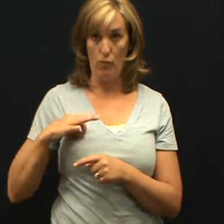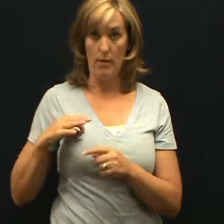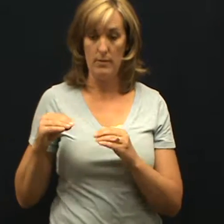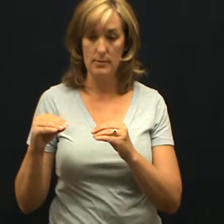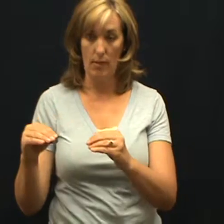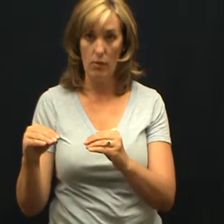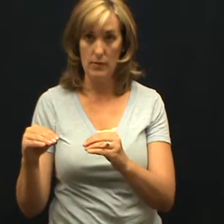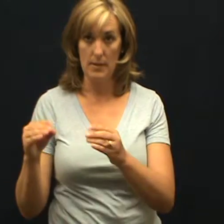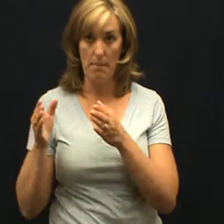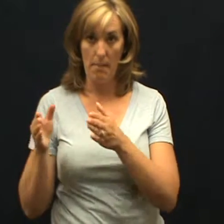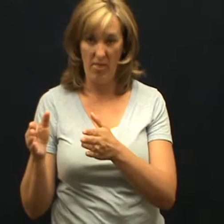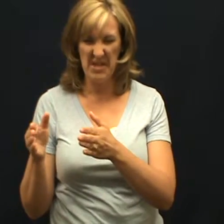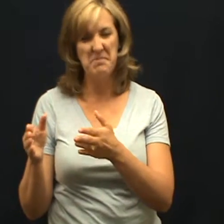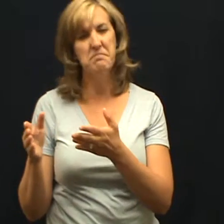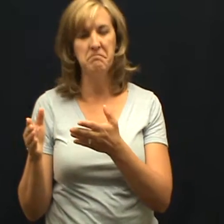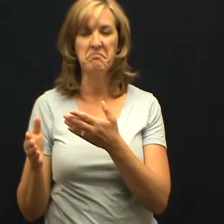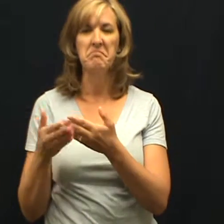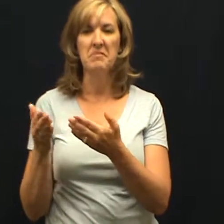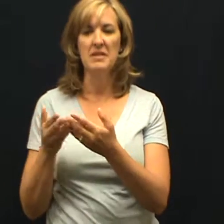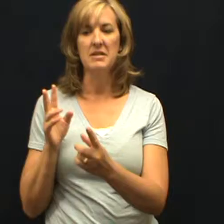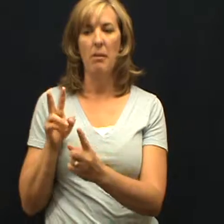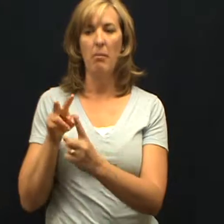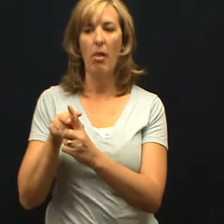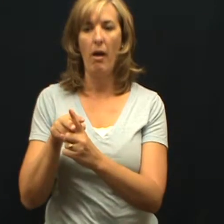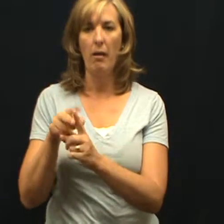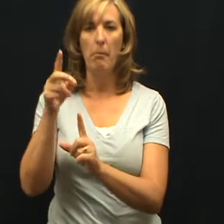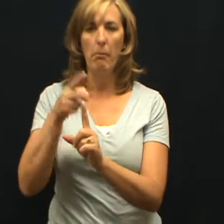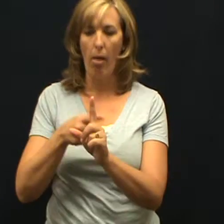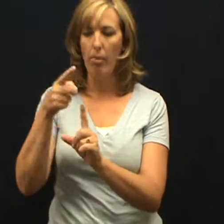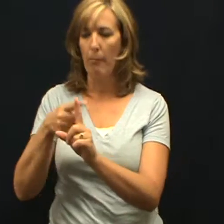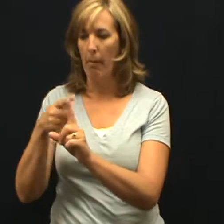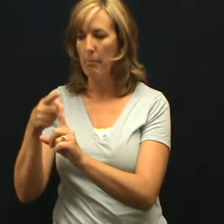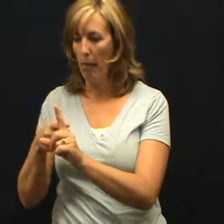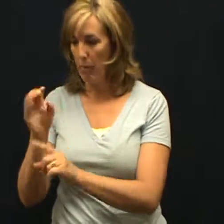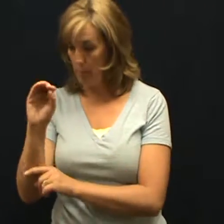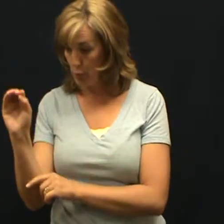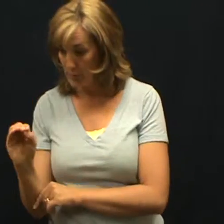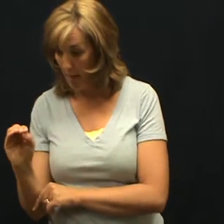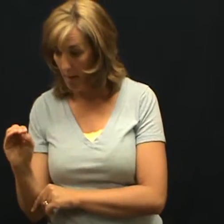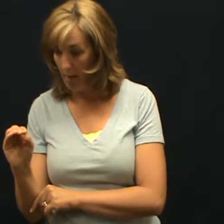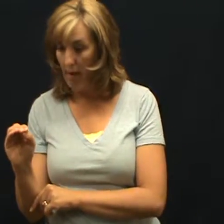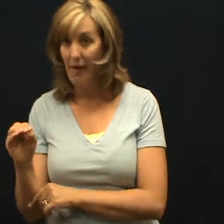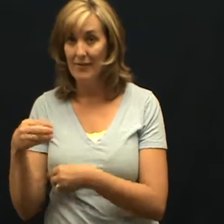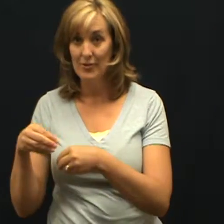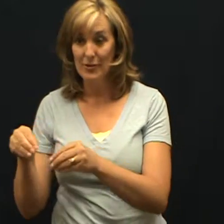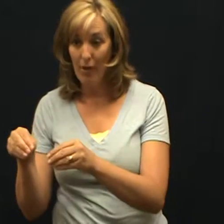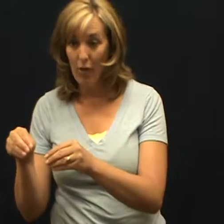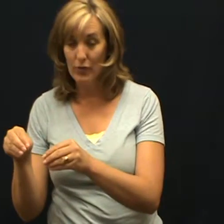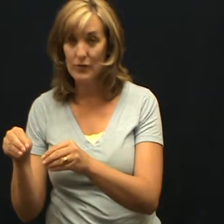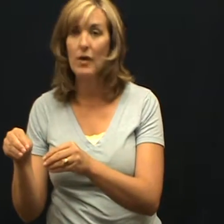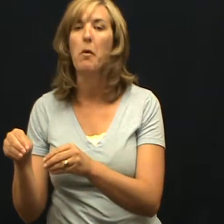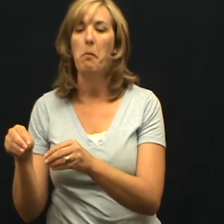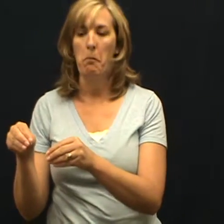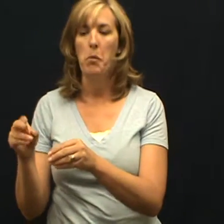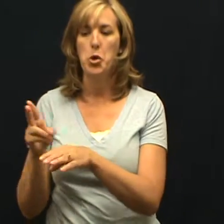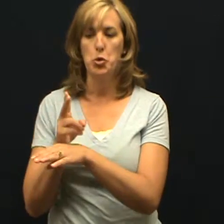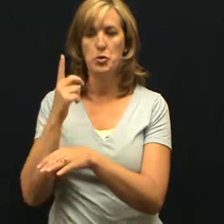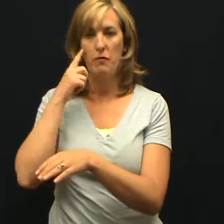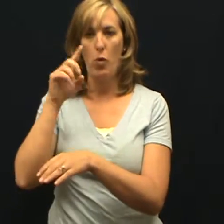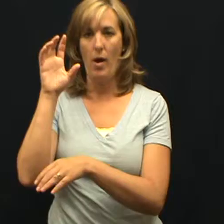which is pretty easy to apply. Every month we just take a percentage of our credit sales and use that as our estimate. Or the aging of accounts